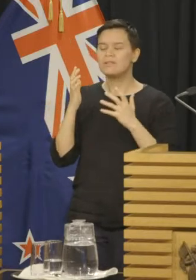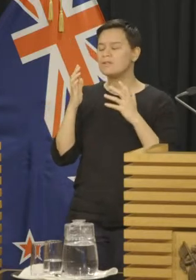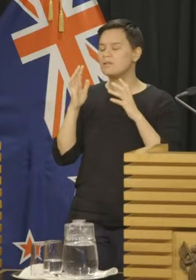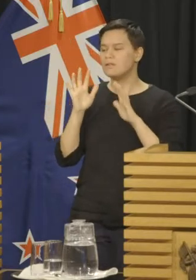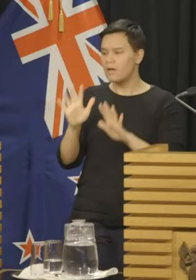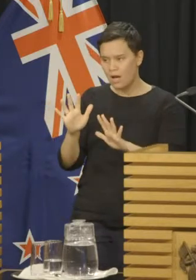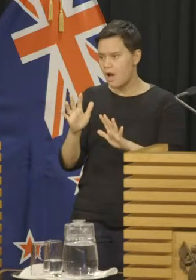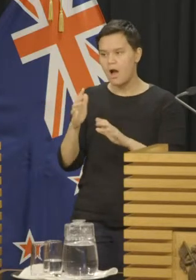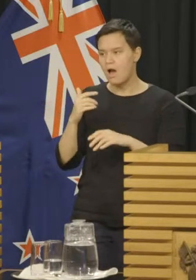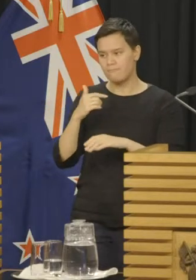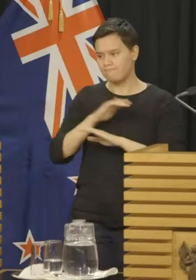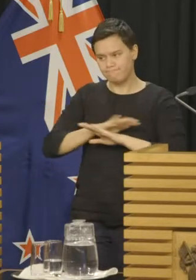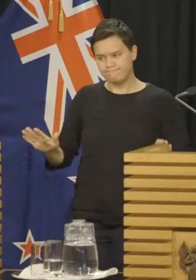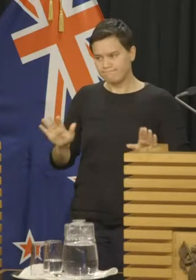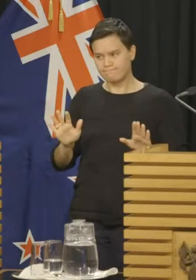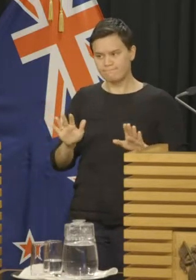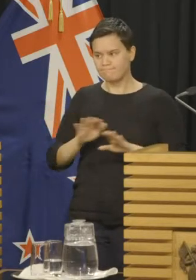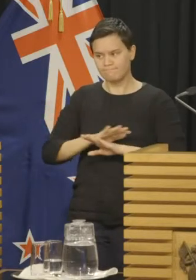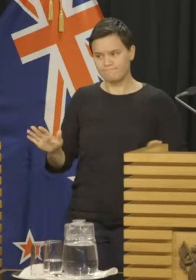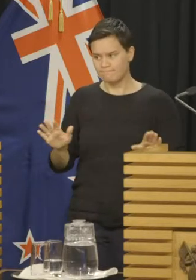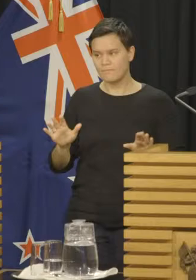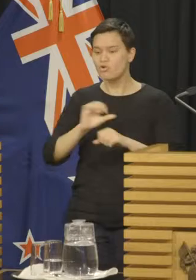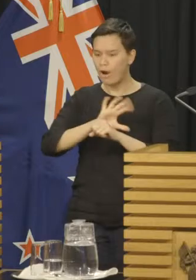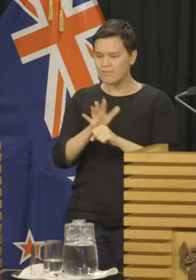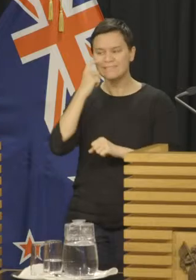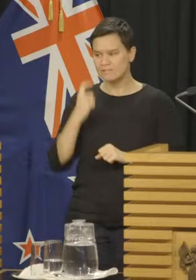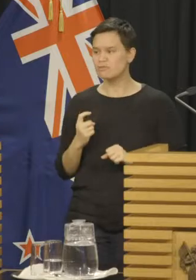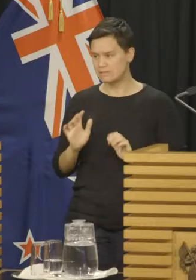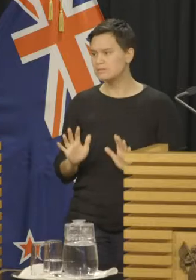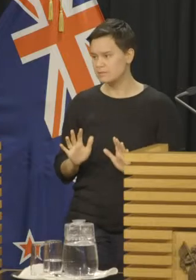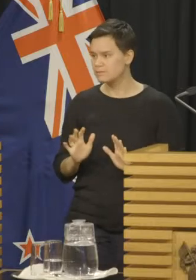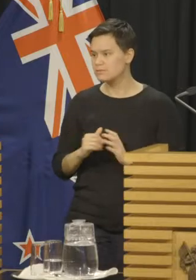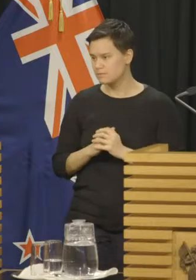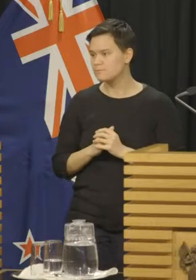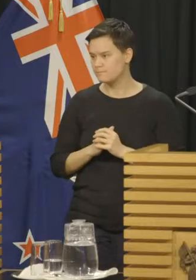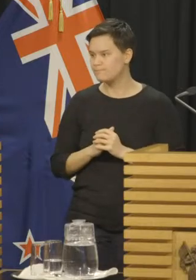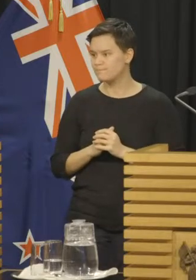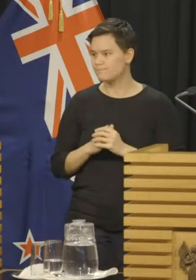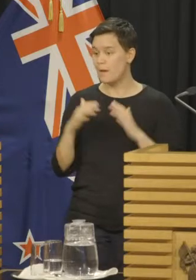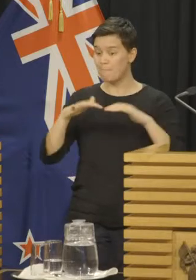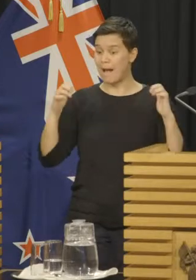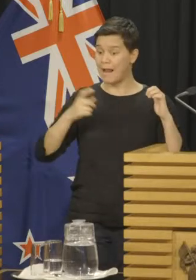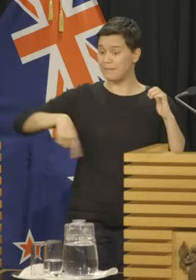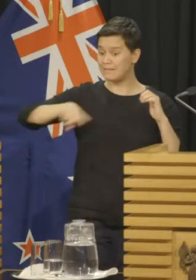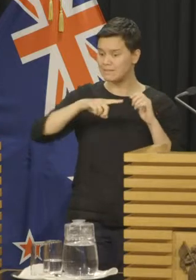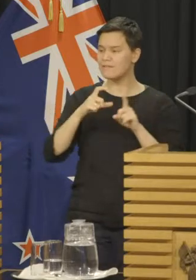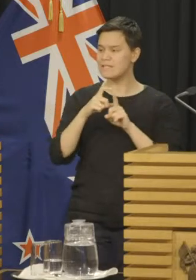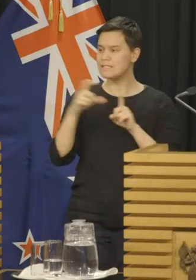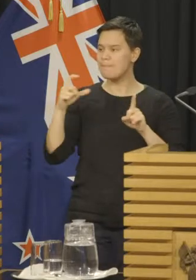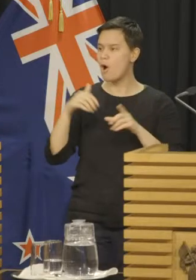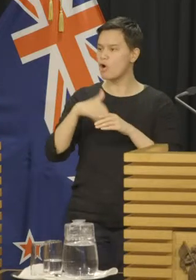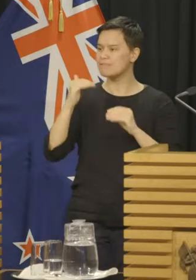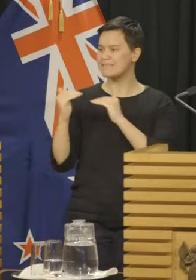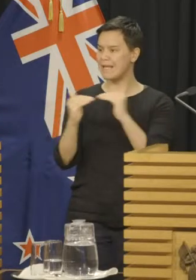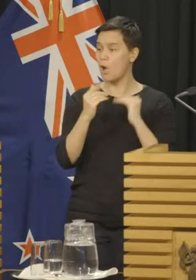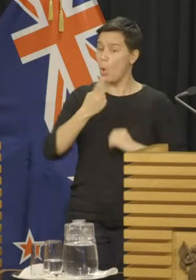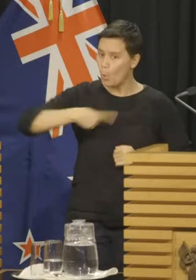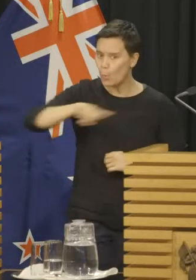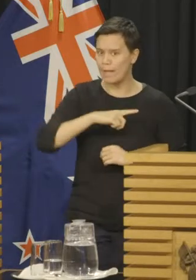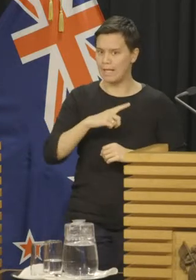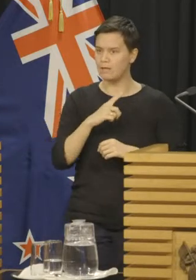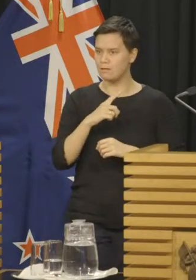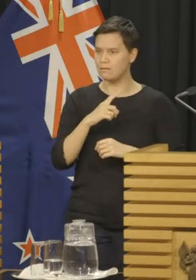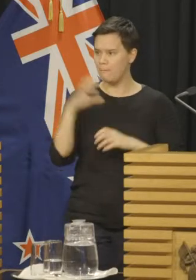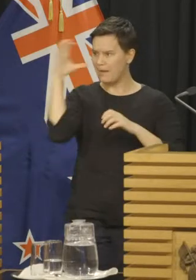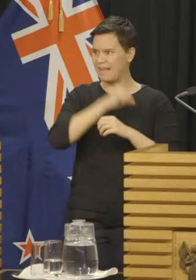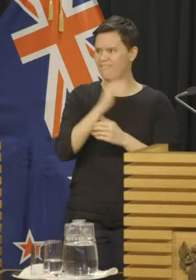very strongly, and I'd like to think that by and large you'll hear that out of the democracy here in Parliament as well. So what would be your message to some